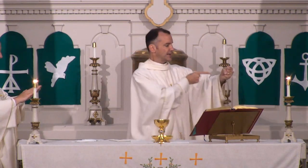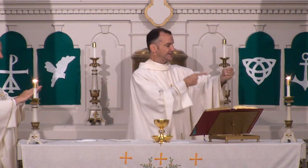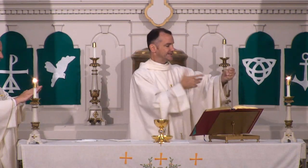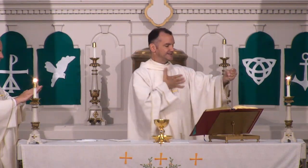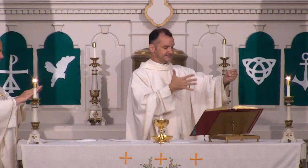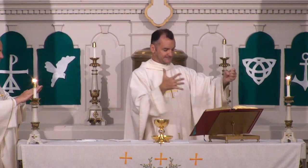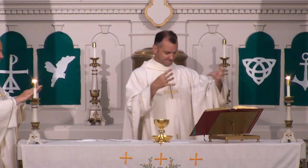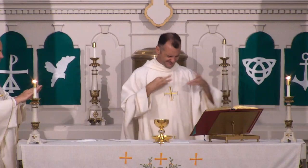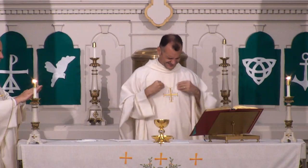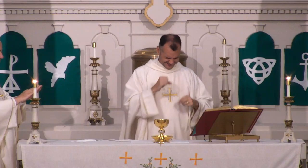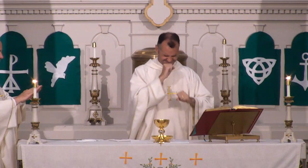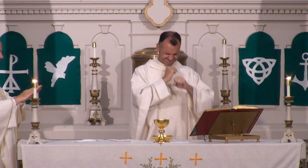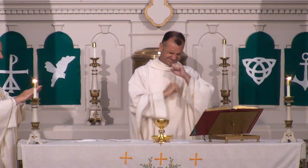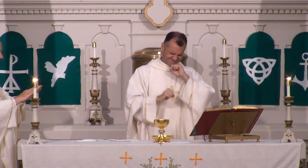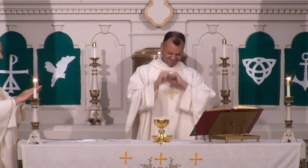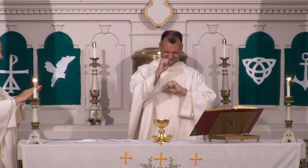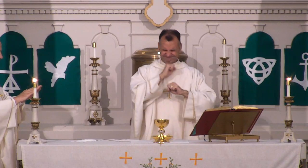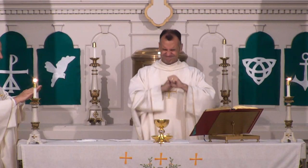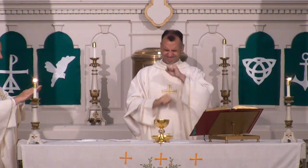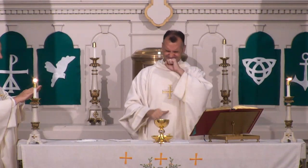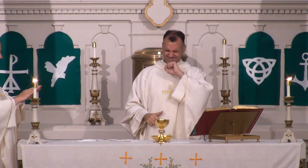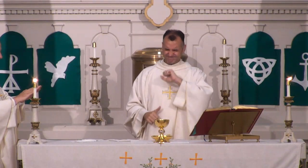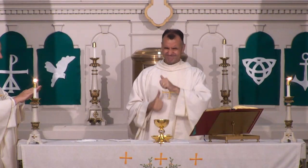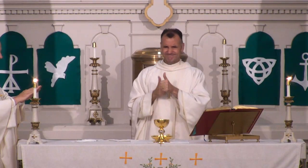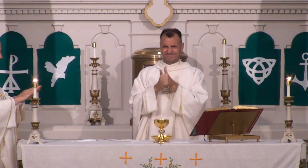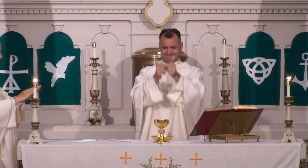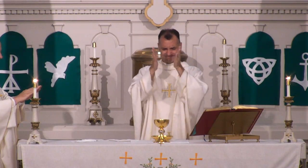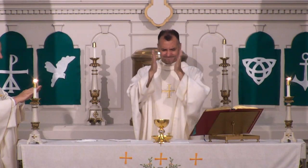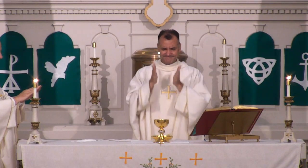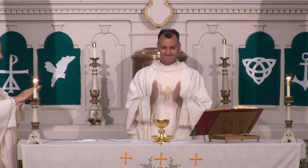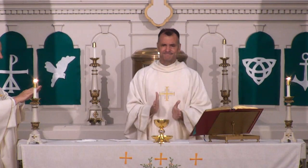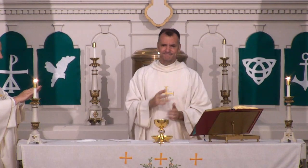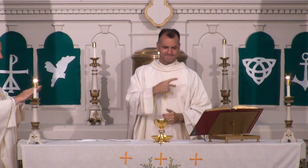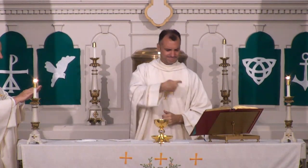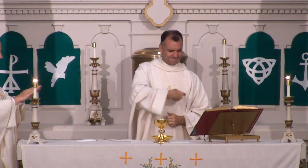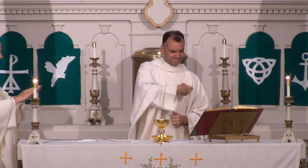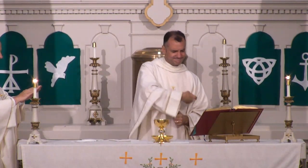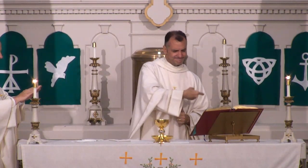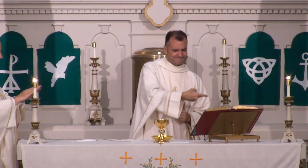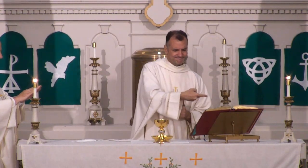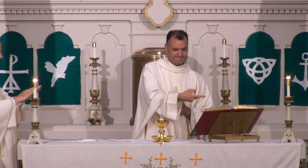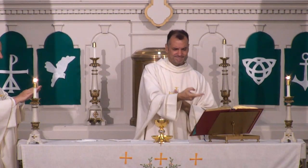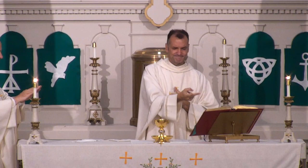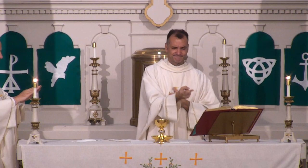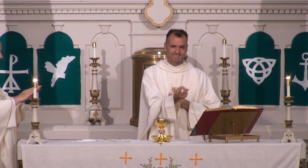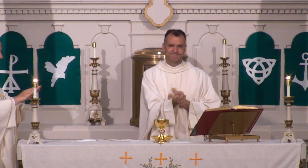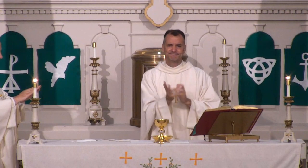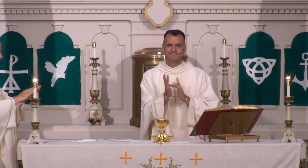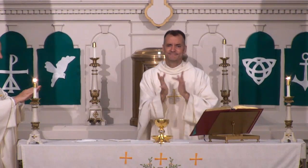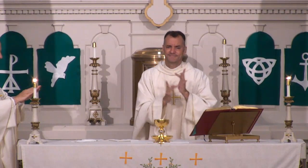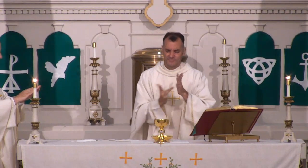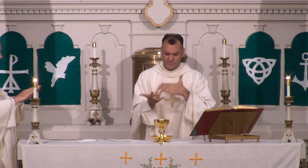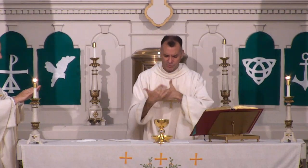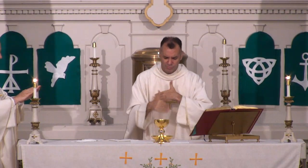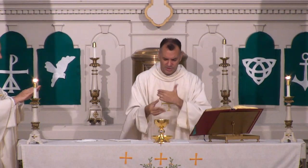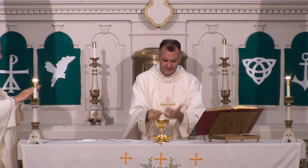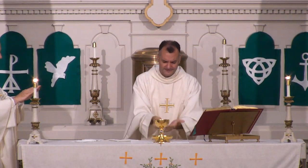At the time he was betrayed and entered willingly into his passion, he